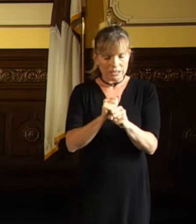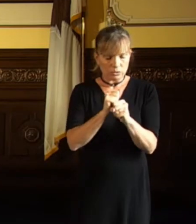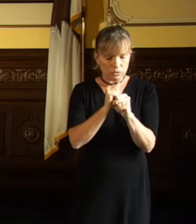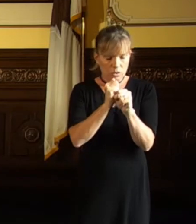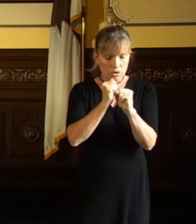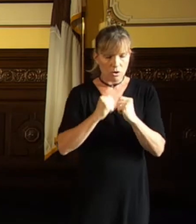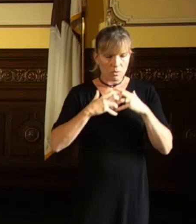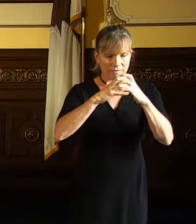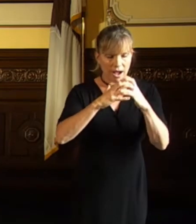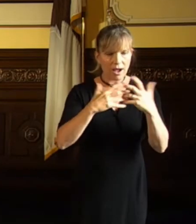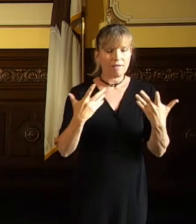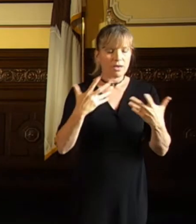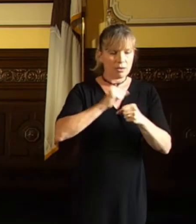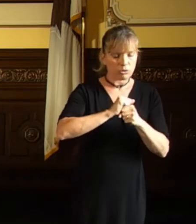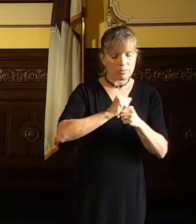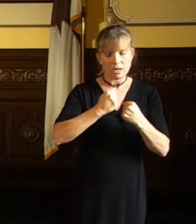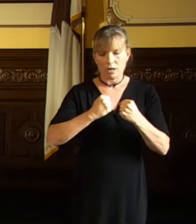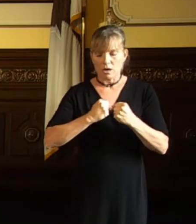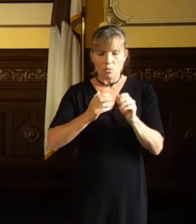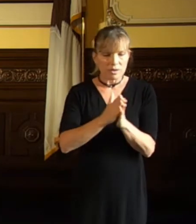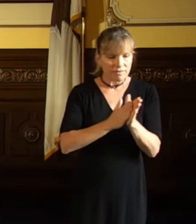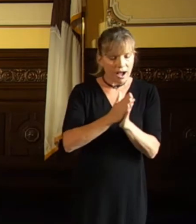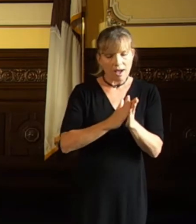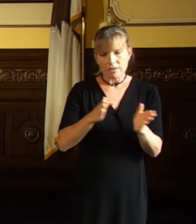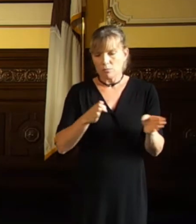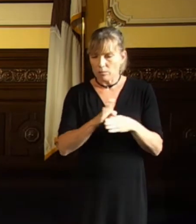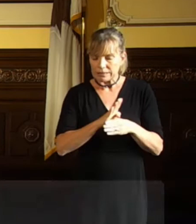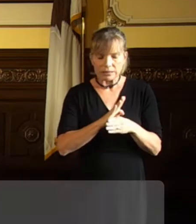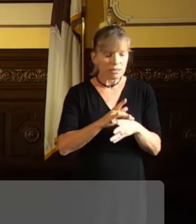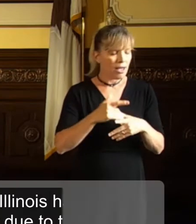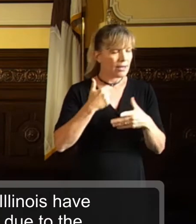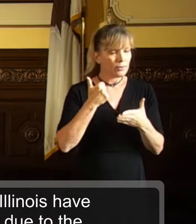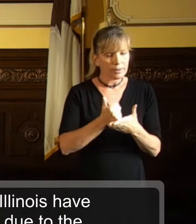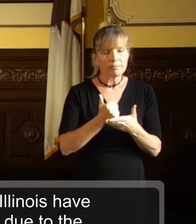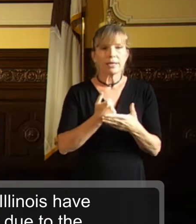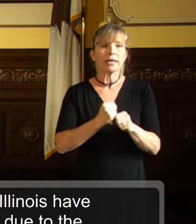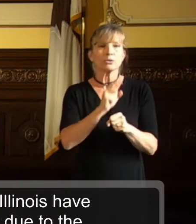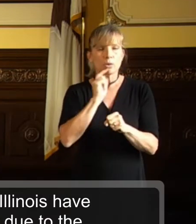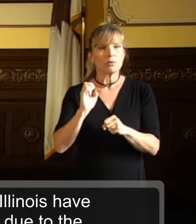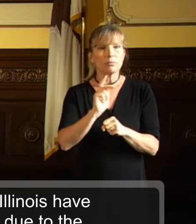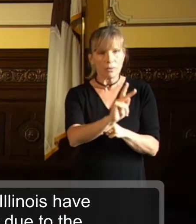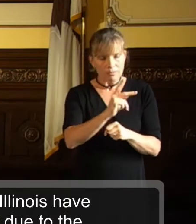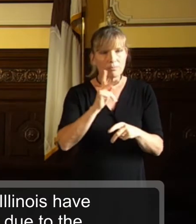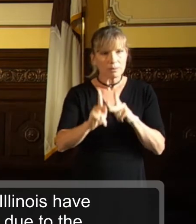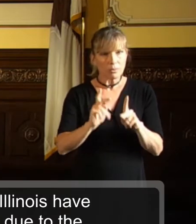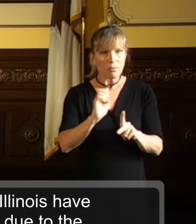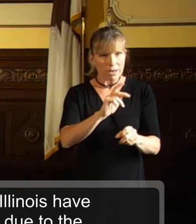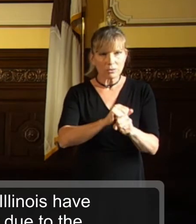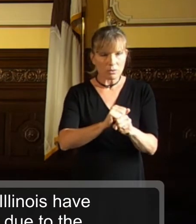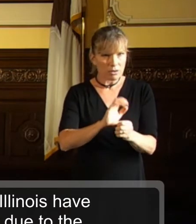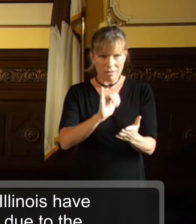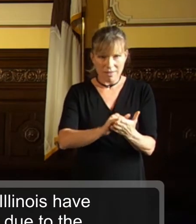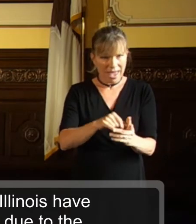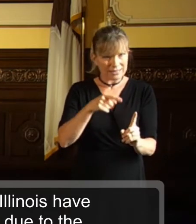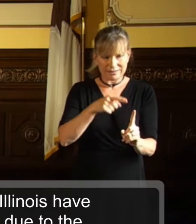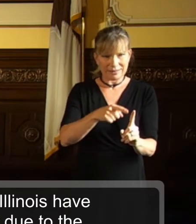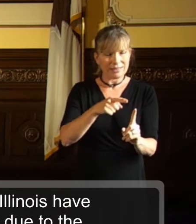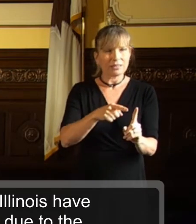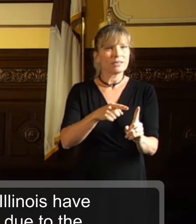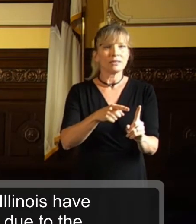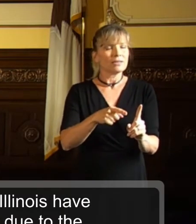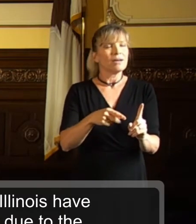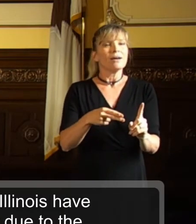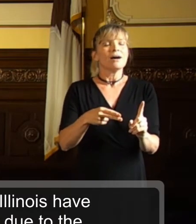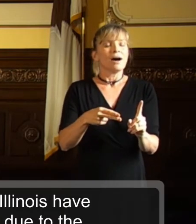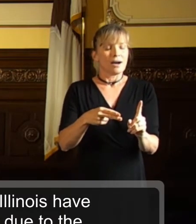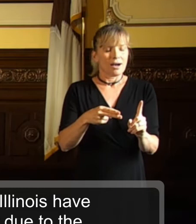revive employment and revive small businesses and to get people back to work. That's certainly an extraordinarily